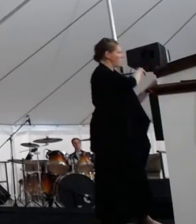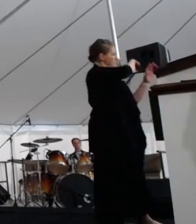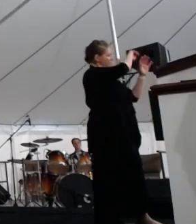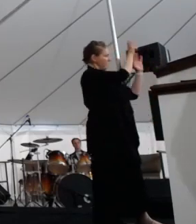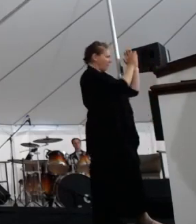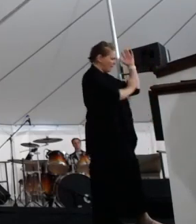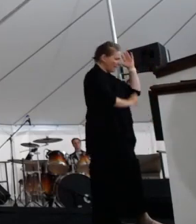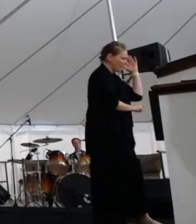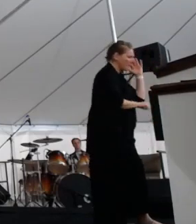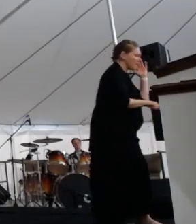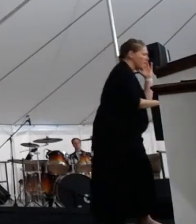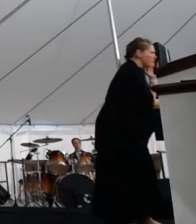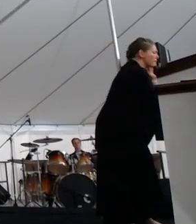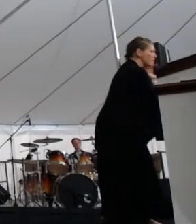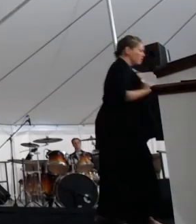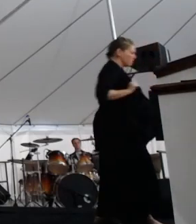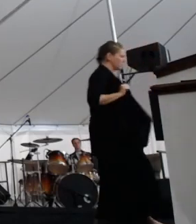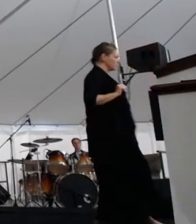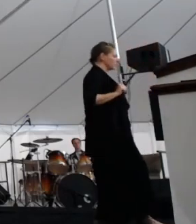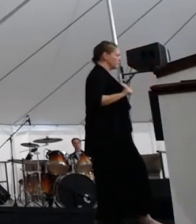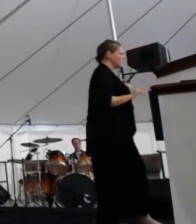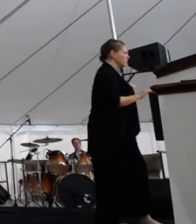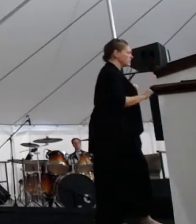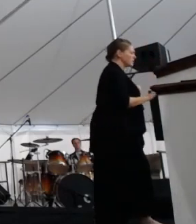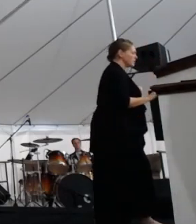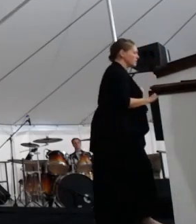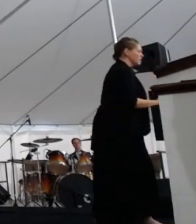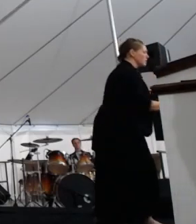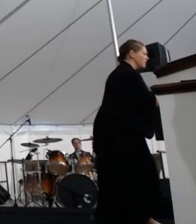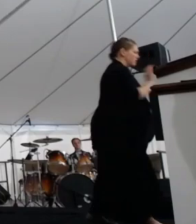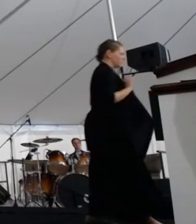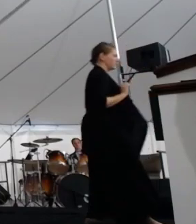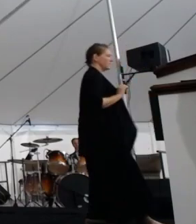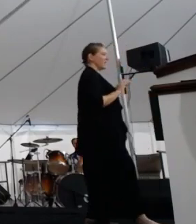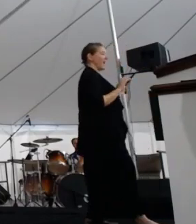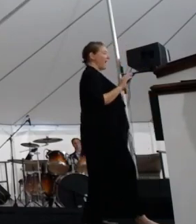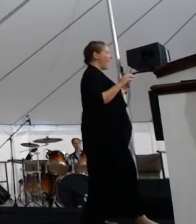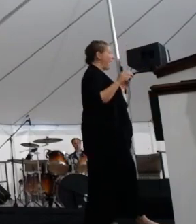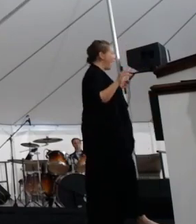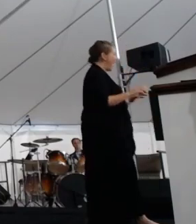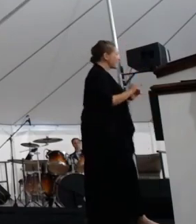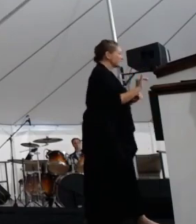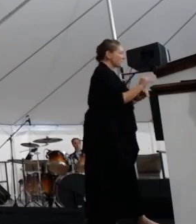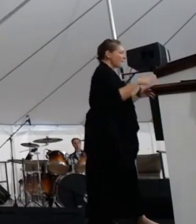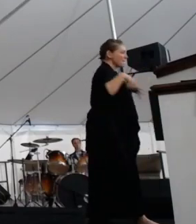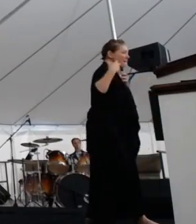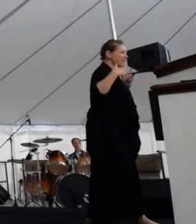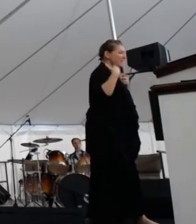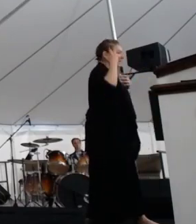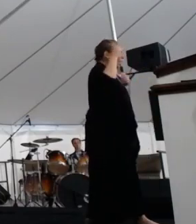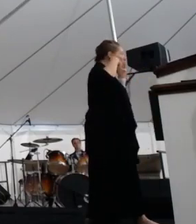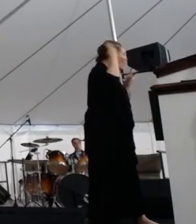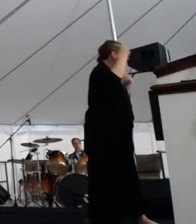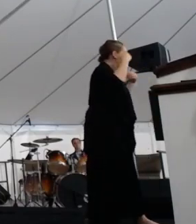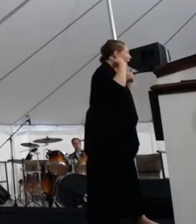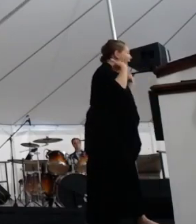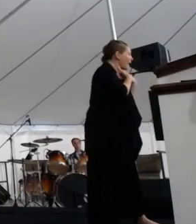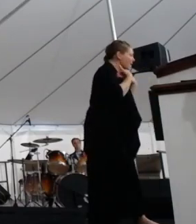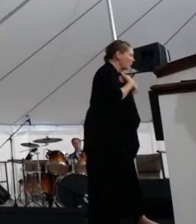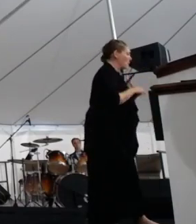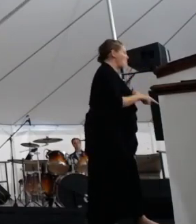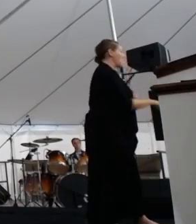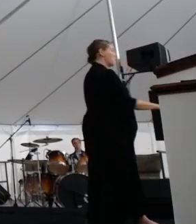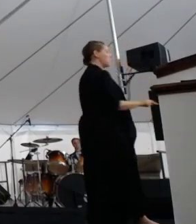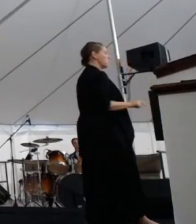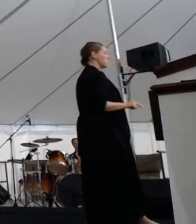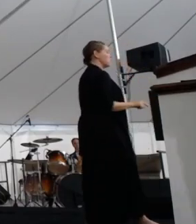over, and she prodded at it and jumped back, and just acting just like one of the monkeys, a wild animal, if you would. She began to poke at it,